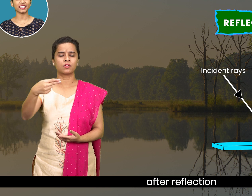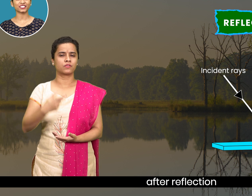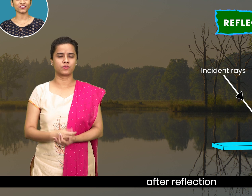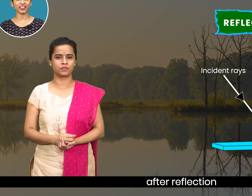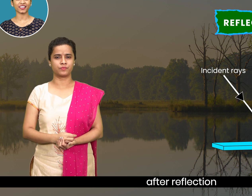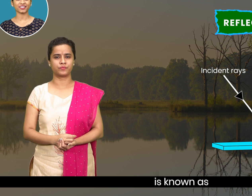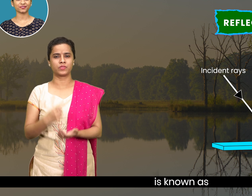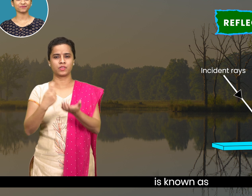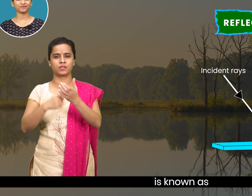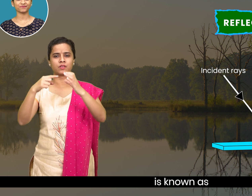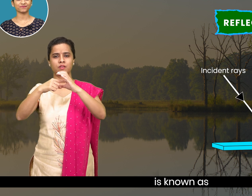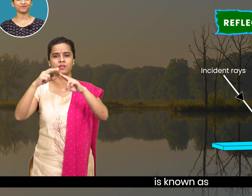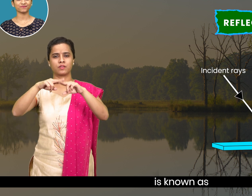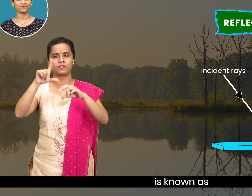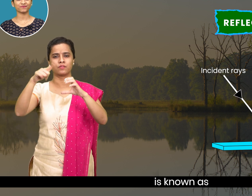the reflected ray.